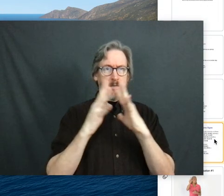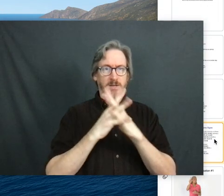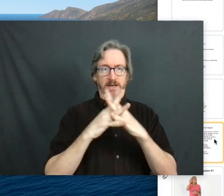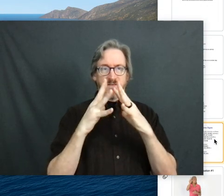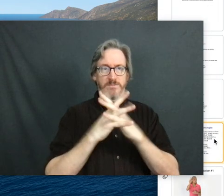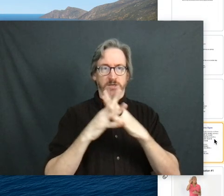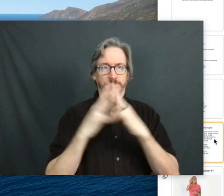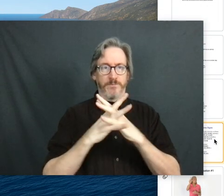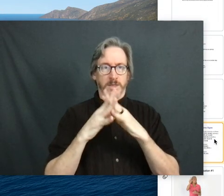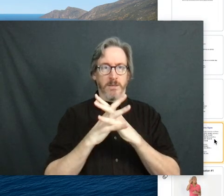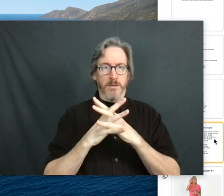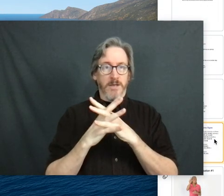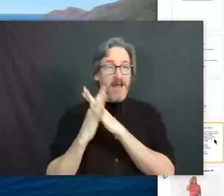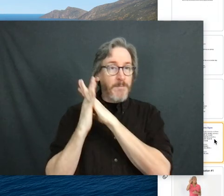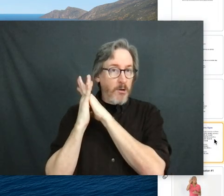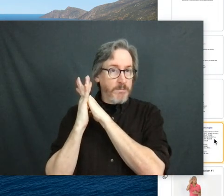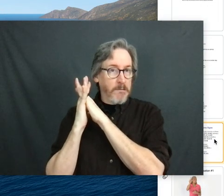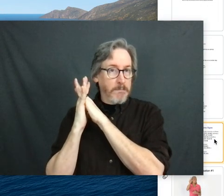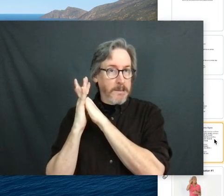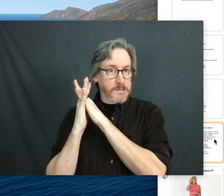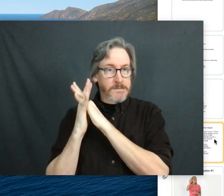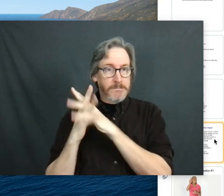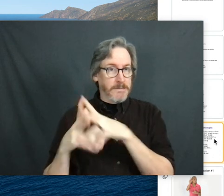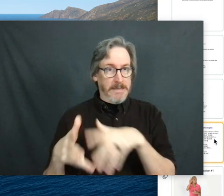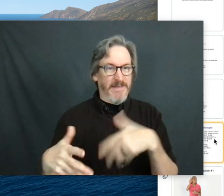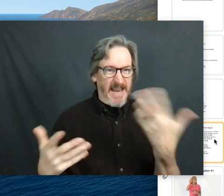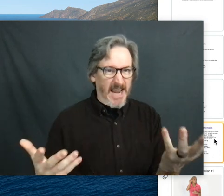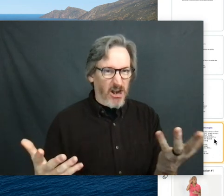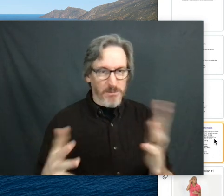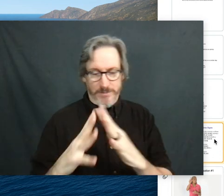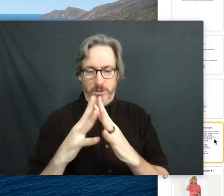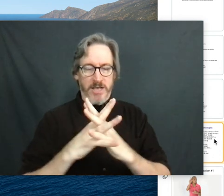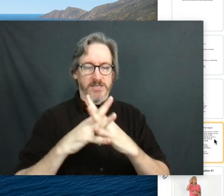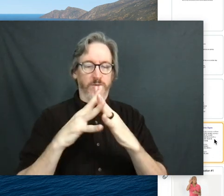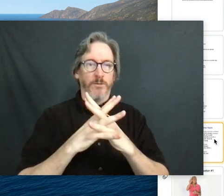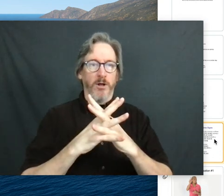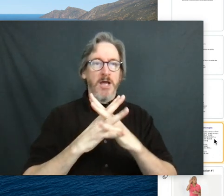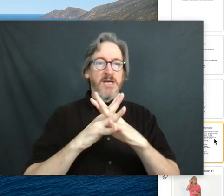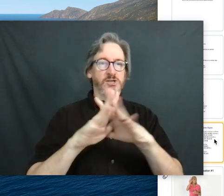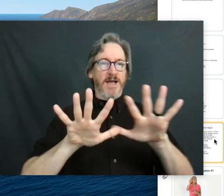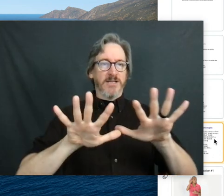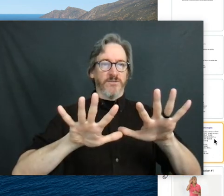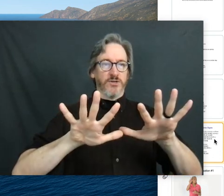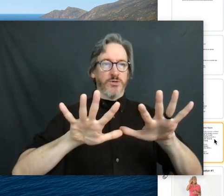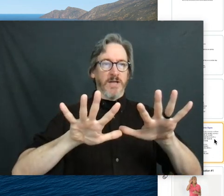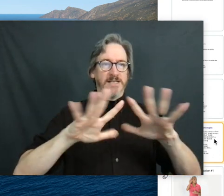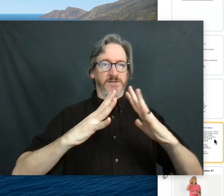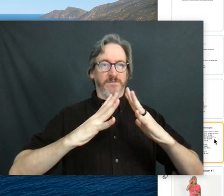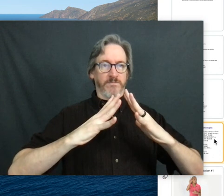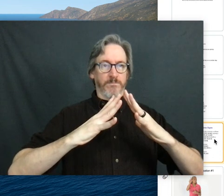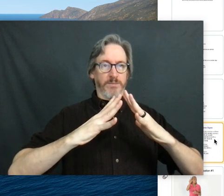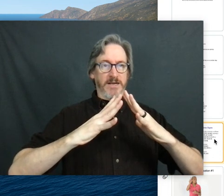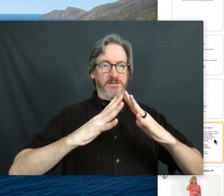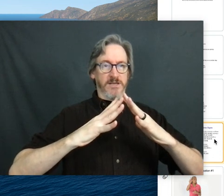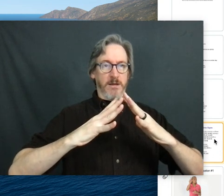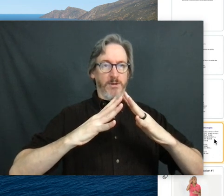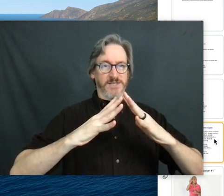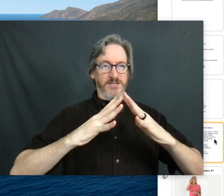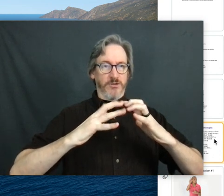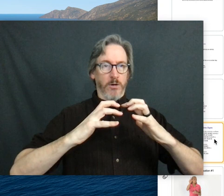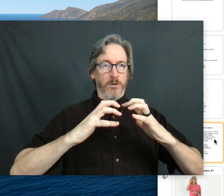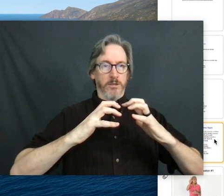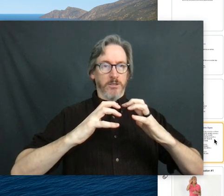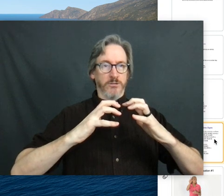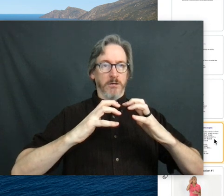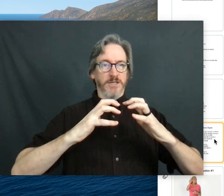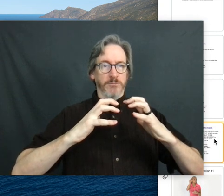finally in the playoffs, and my hometown Bills. Okay, so football. So imagine if there's two lines of players opposing